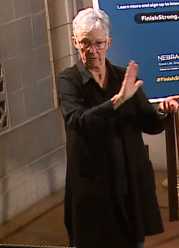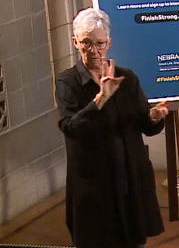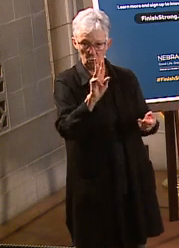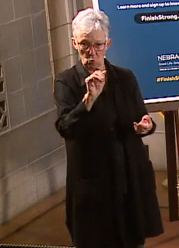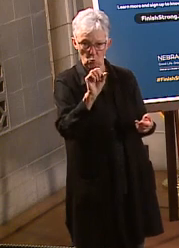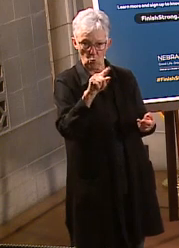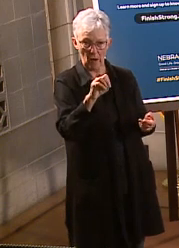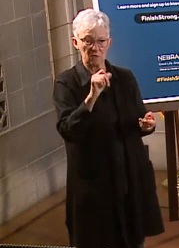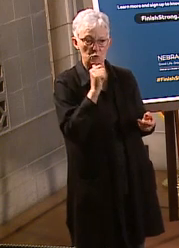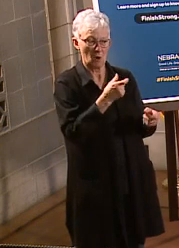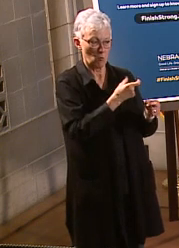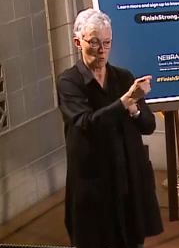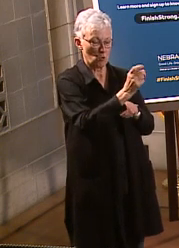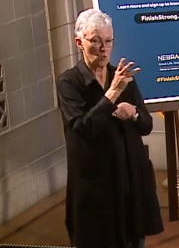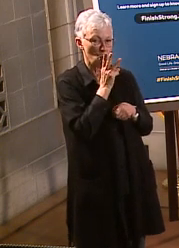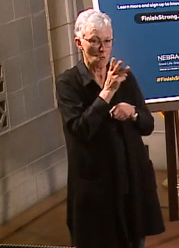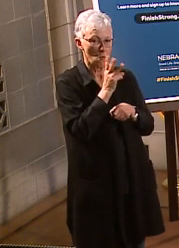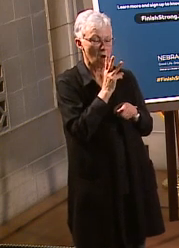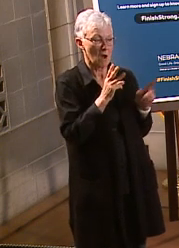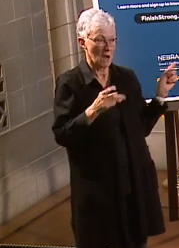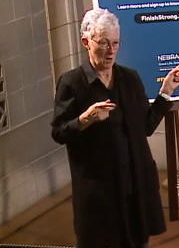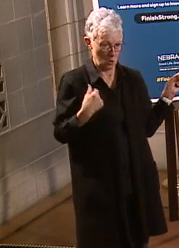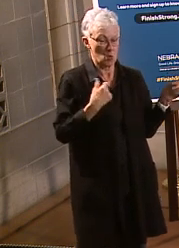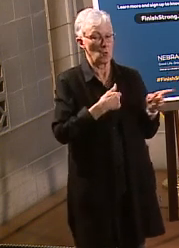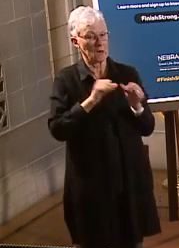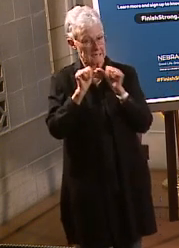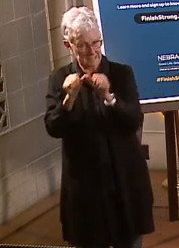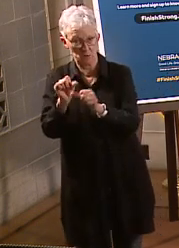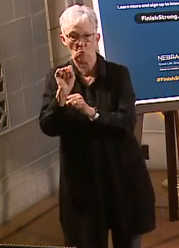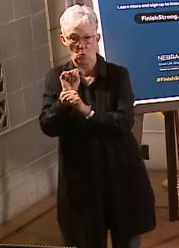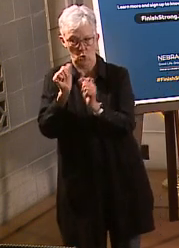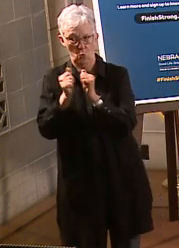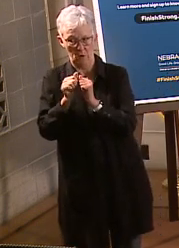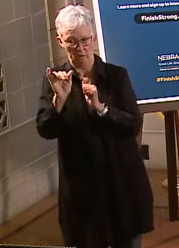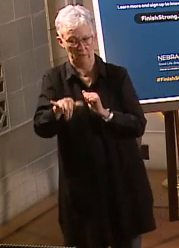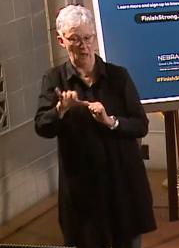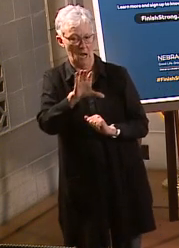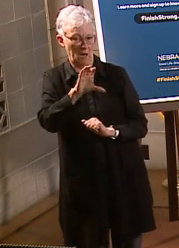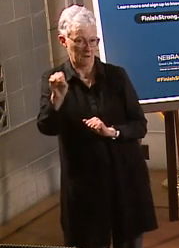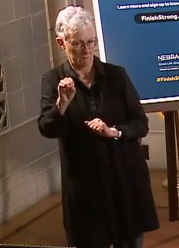the issues with regard to the Meade ethanol plant. And we are continuing to work with,